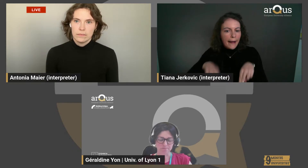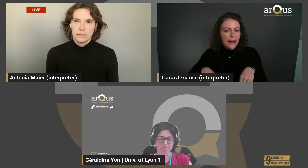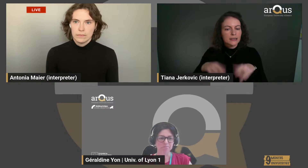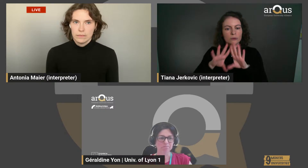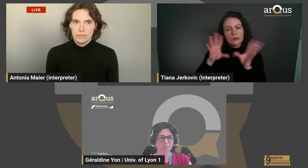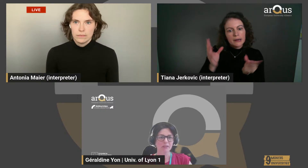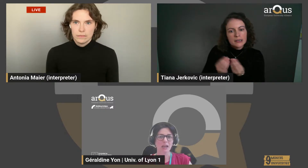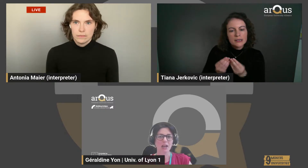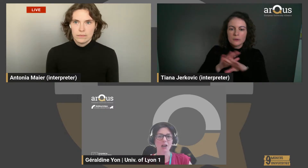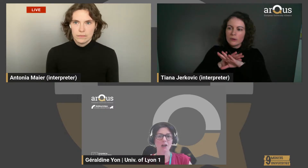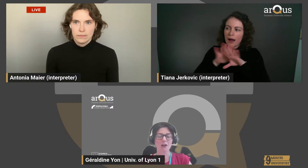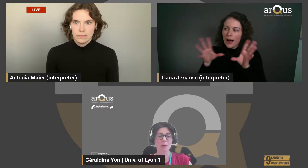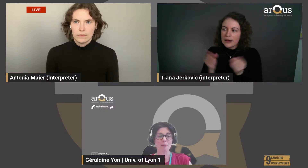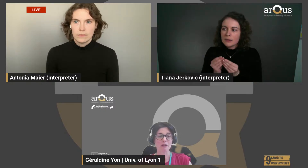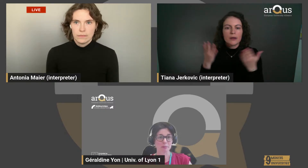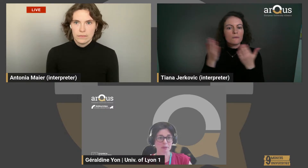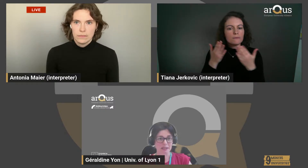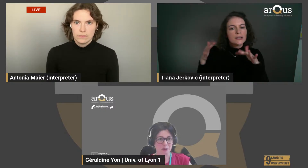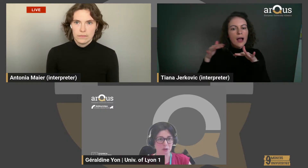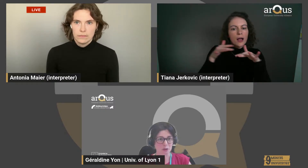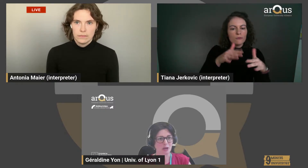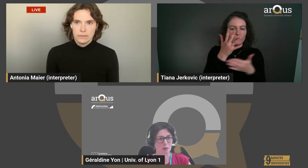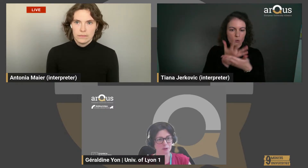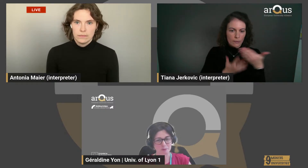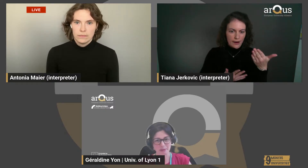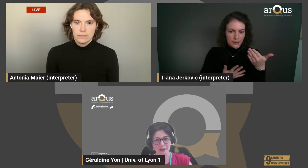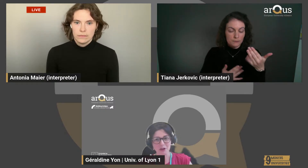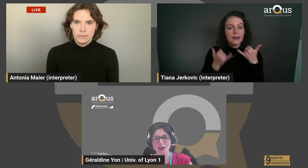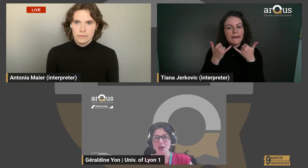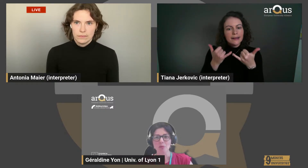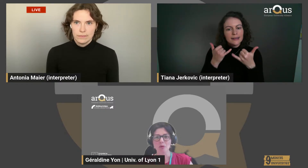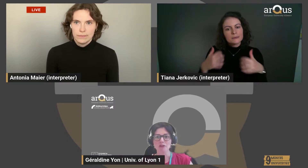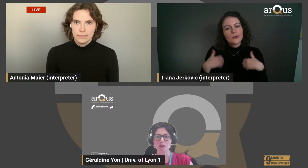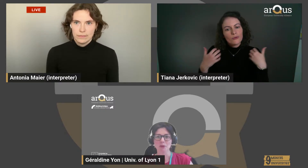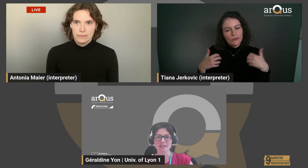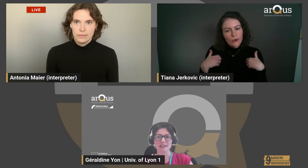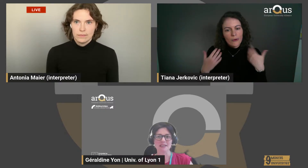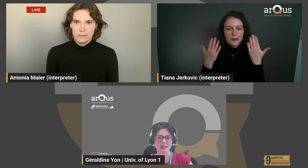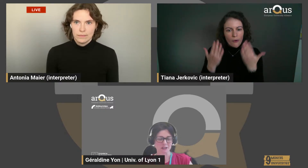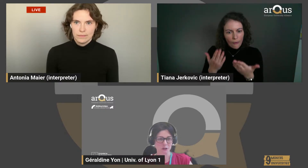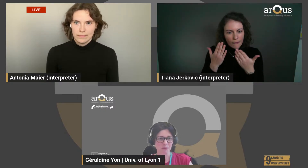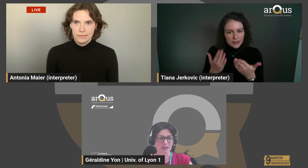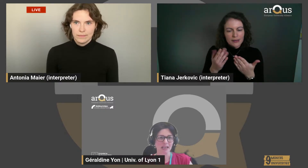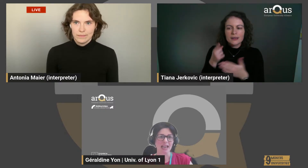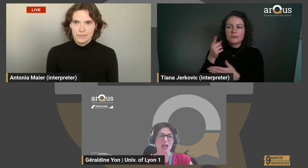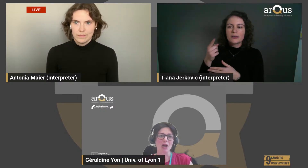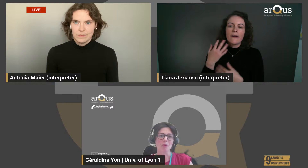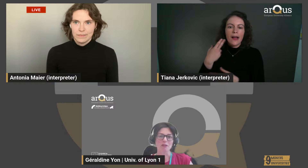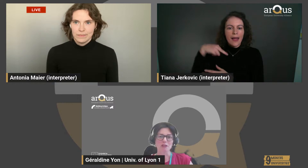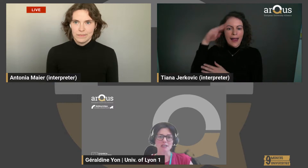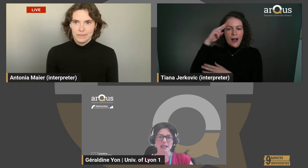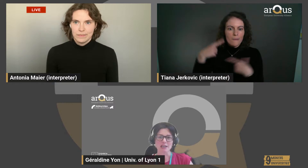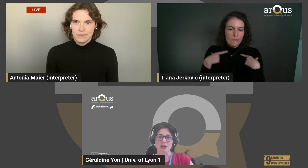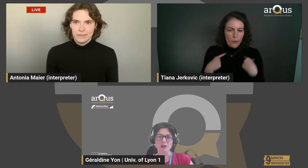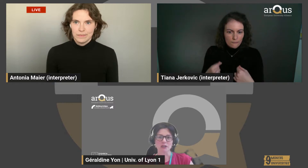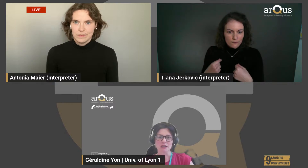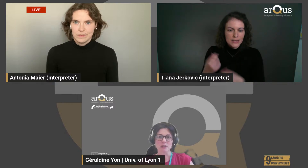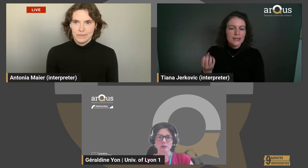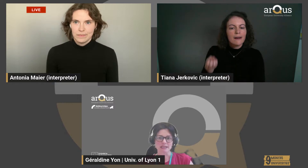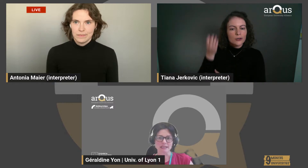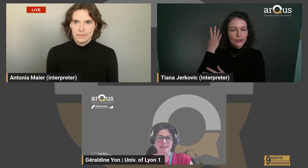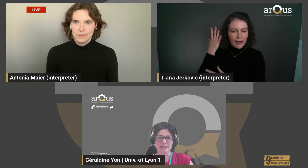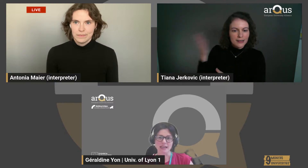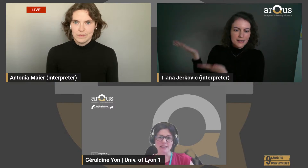language. Now I'm very pleased to introduce our speaker, Professor Christian Stalzer. Professor Stalzer